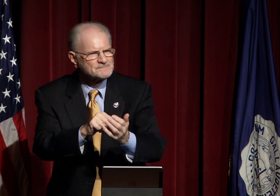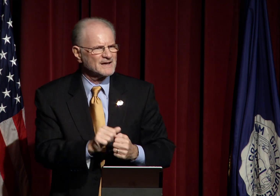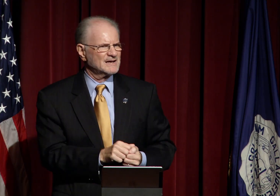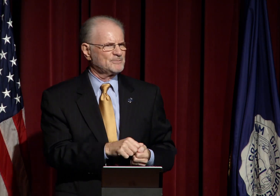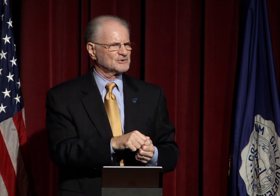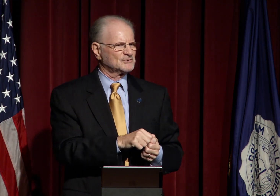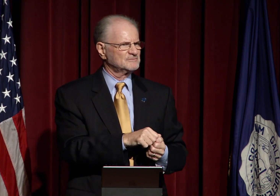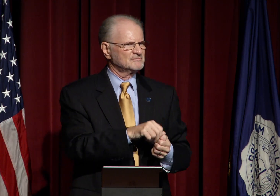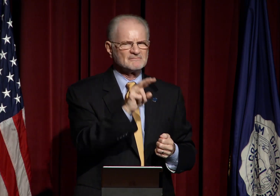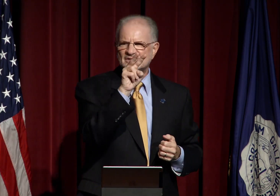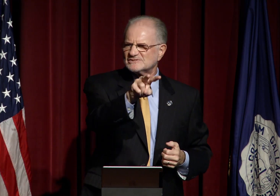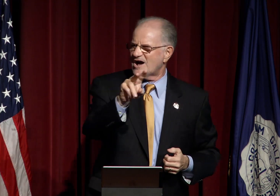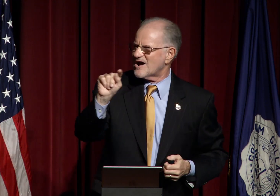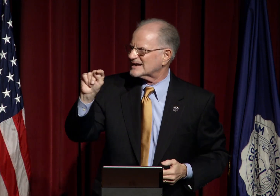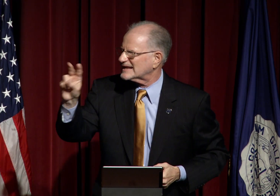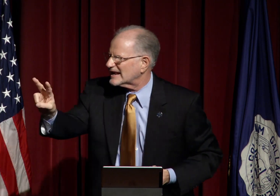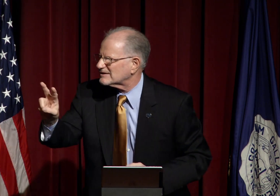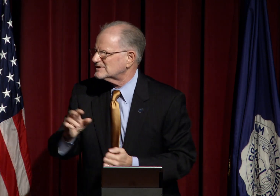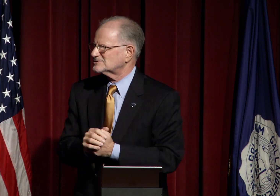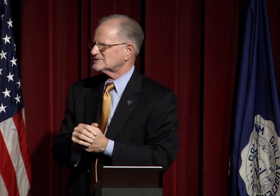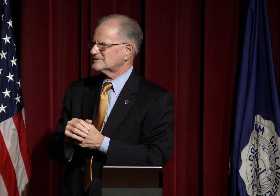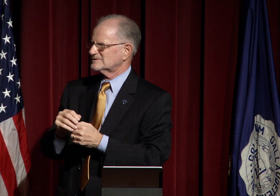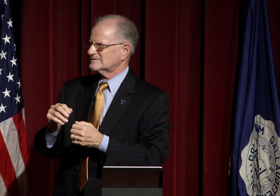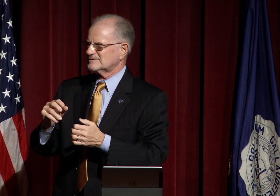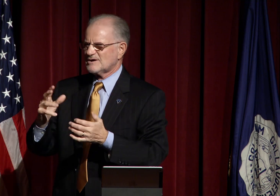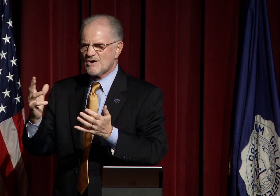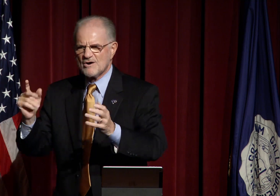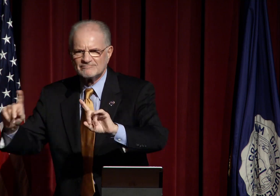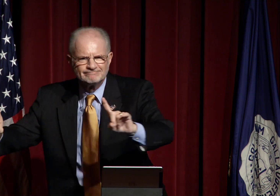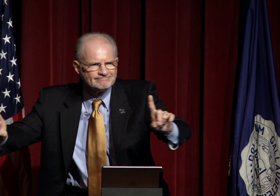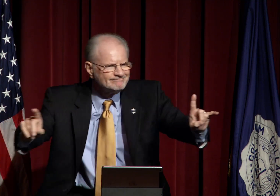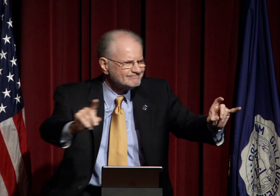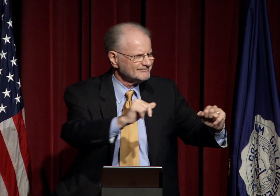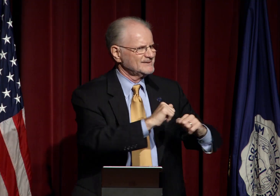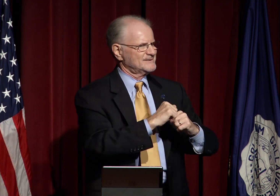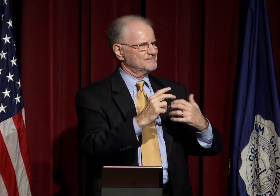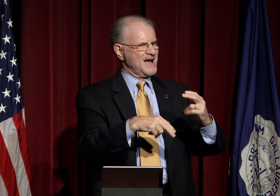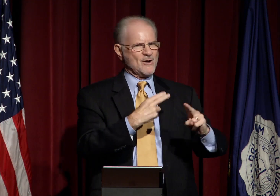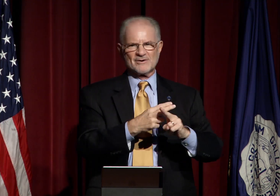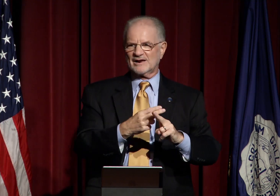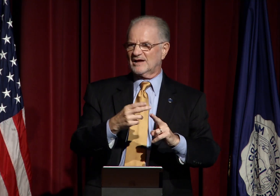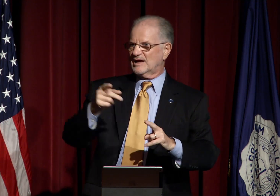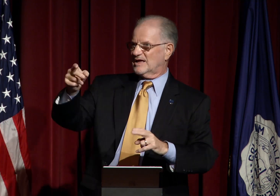You may have read in the newspaper or seen on our television